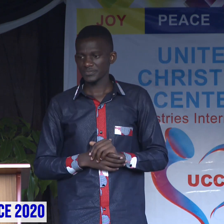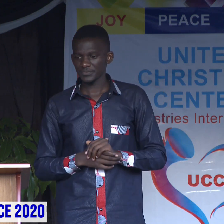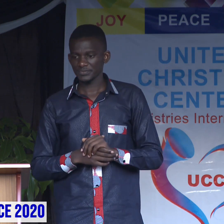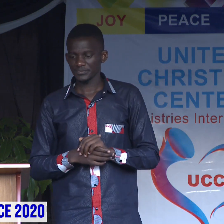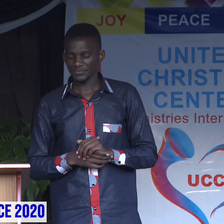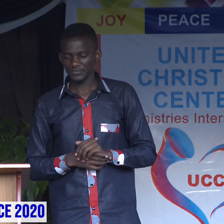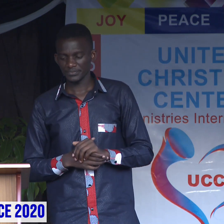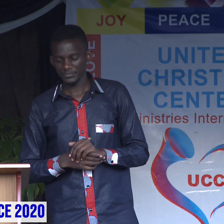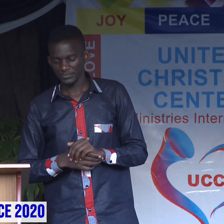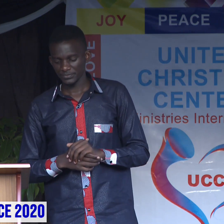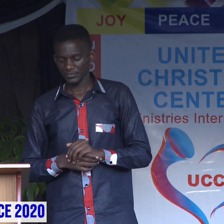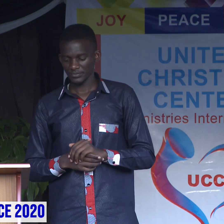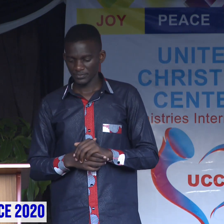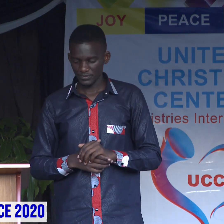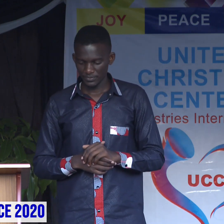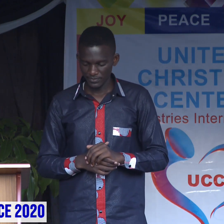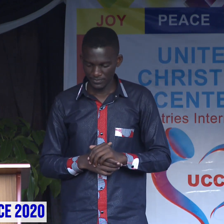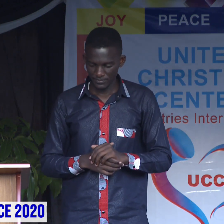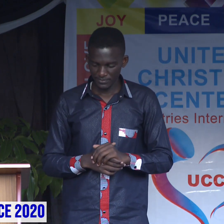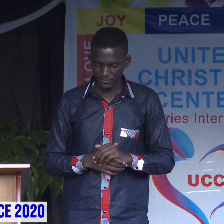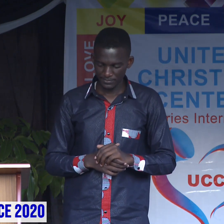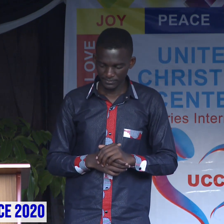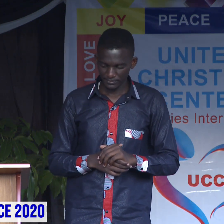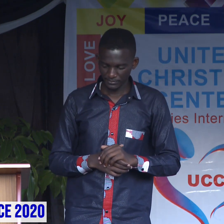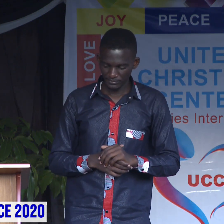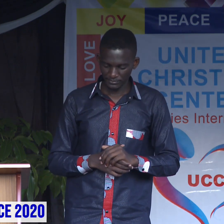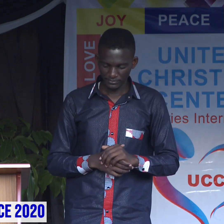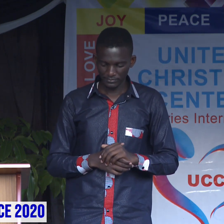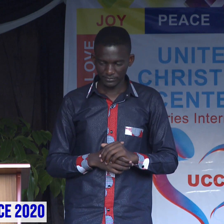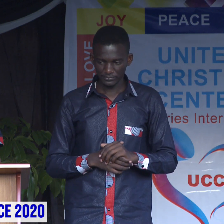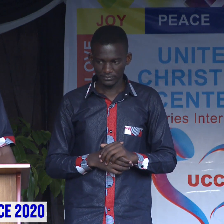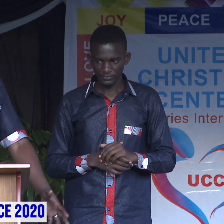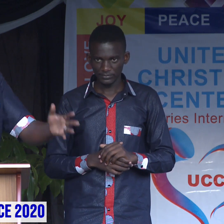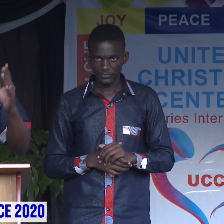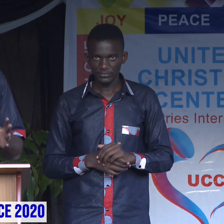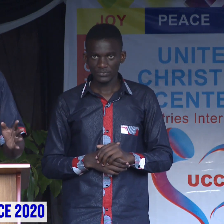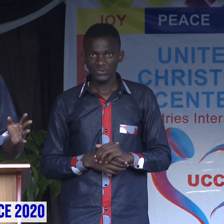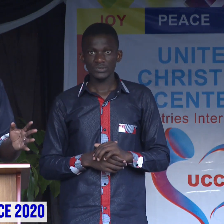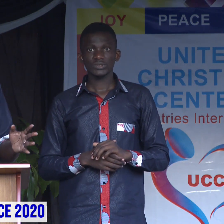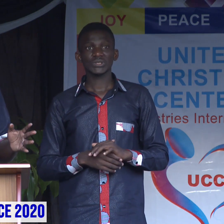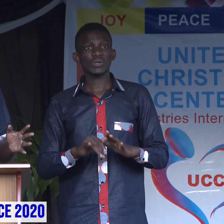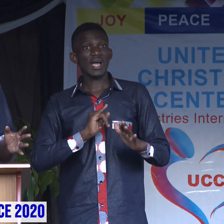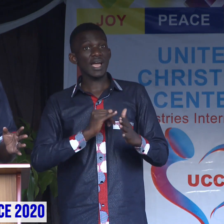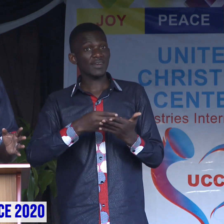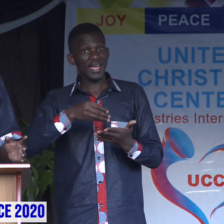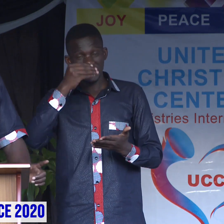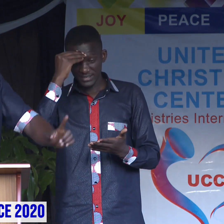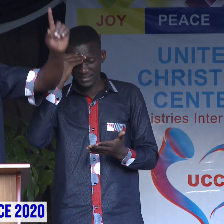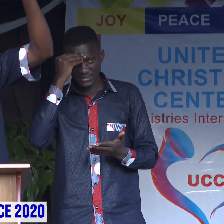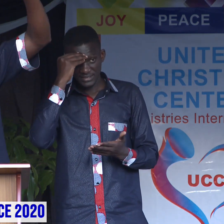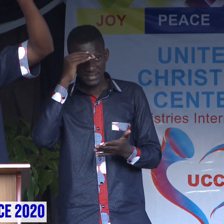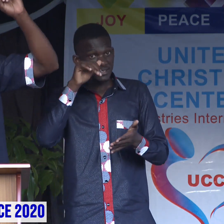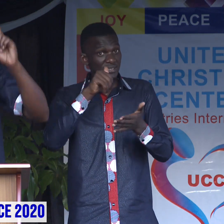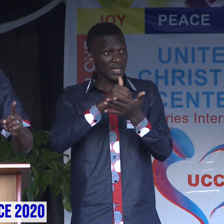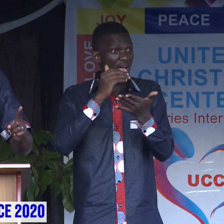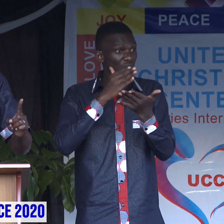I joined the family system, so many things have become so easy for me. Mommy, God bless you. And I have learned. Njize. And I can